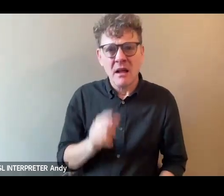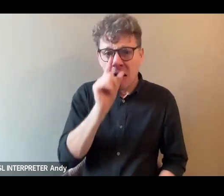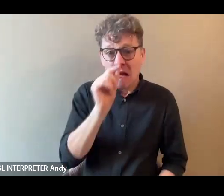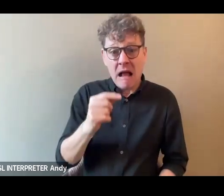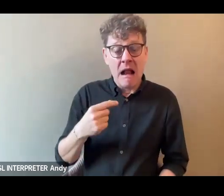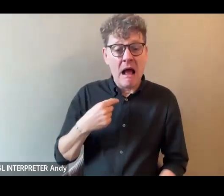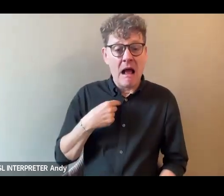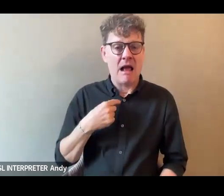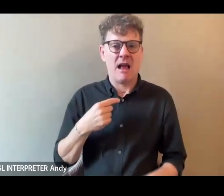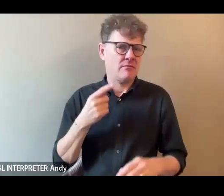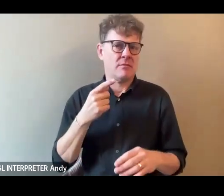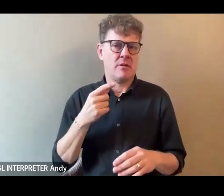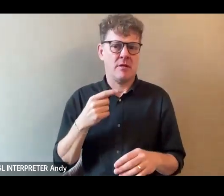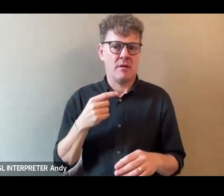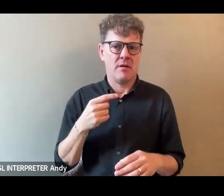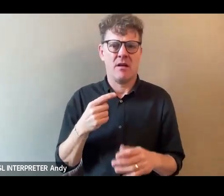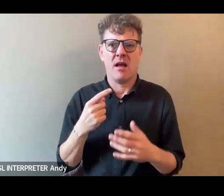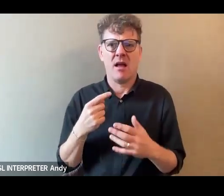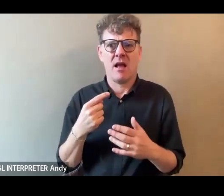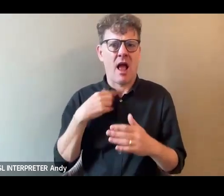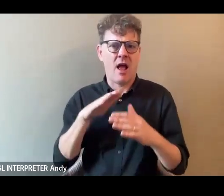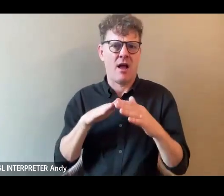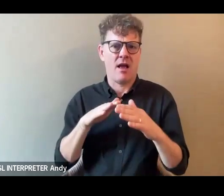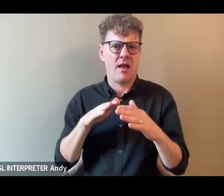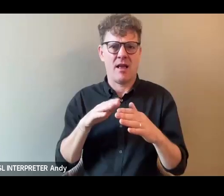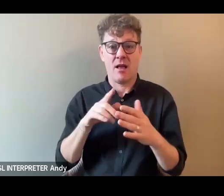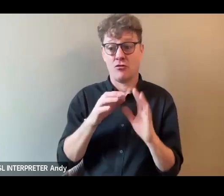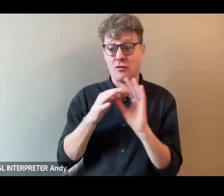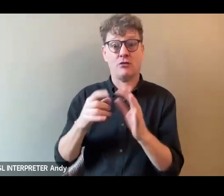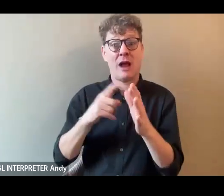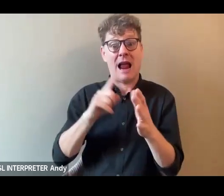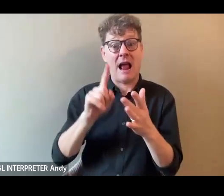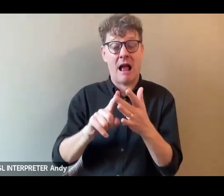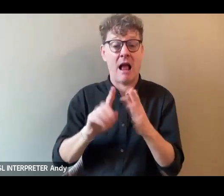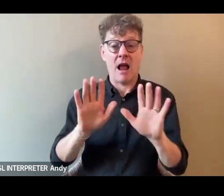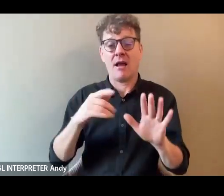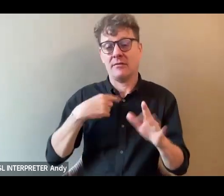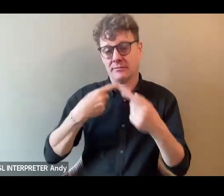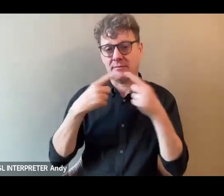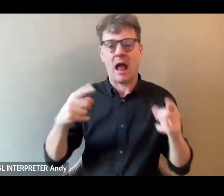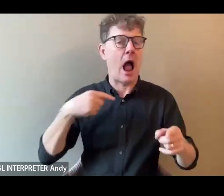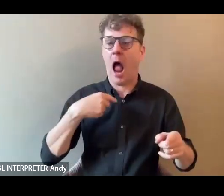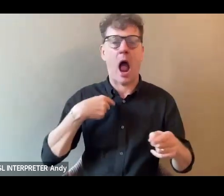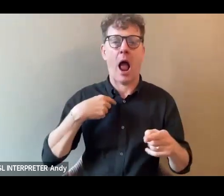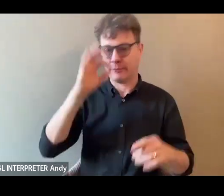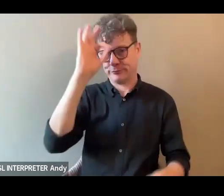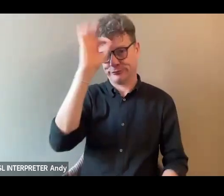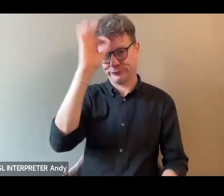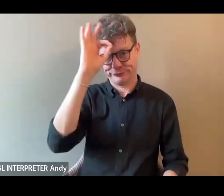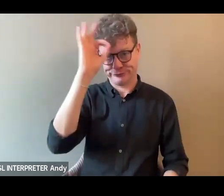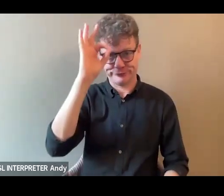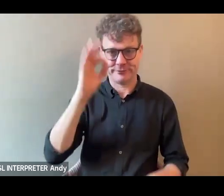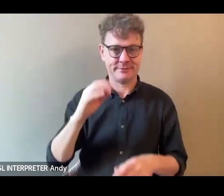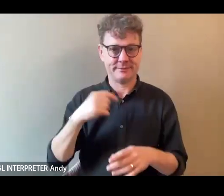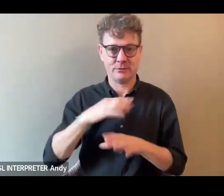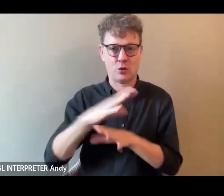say that I'm completely ignorant in lots of ways related to AI? I am, let's say, behind the curve in terms of